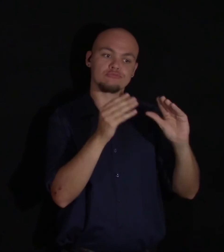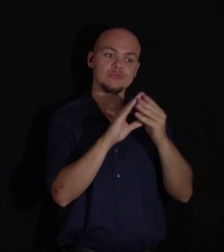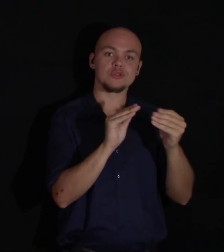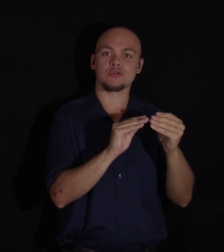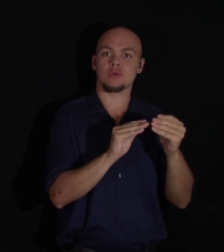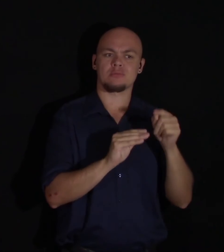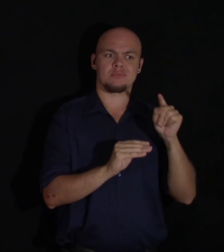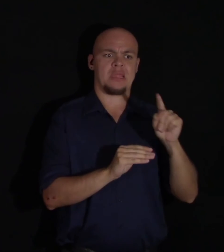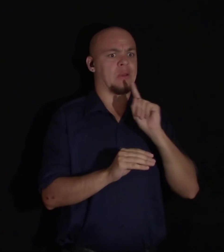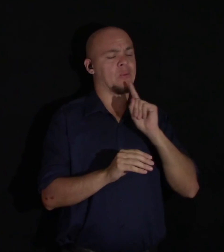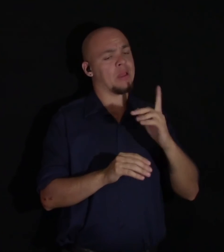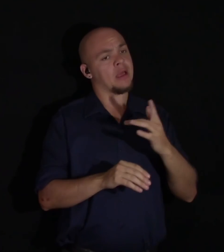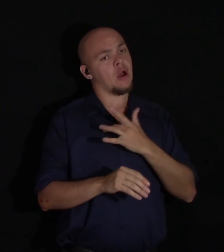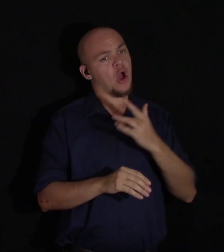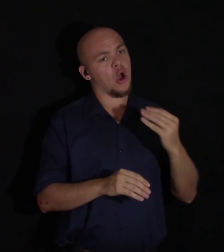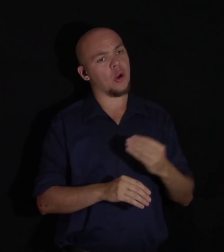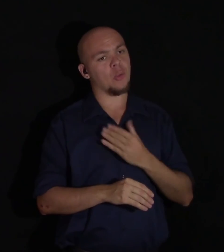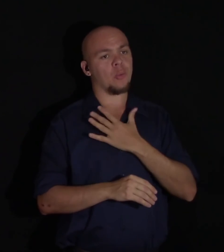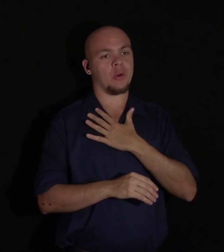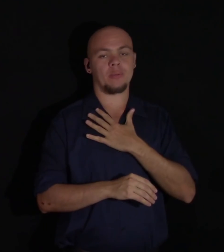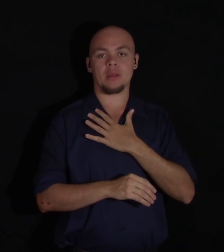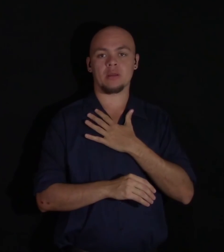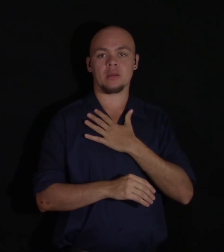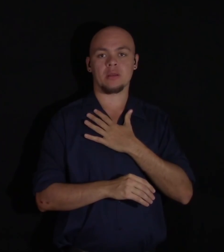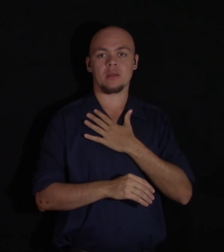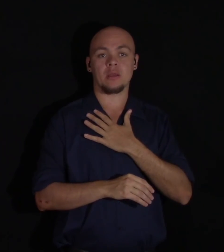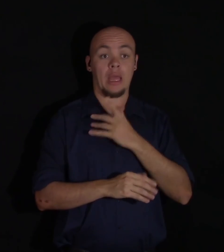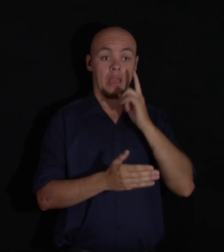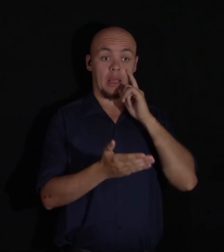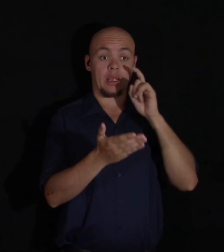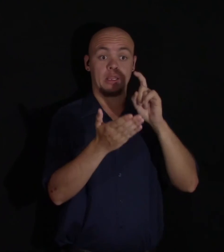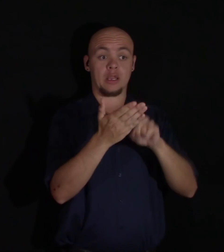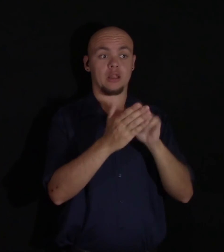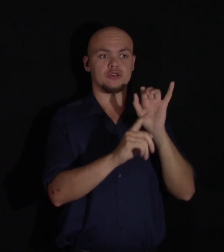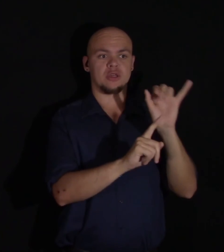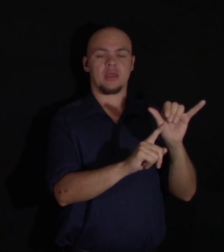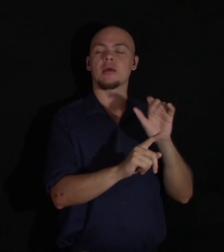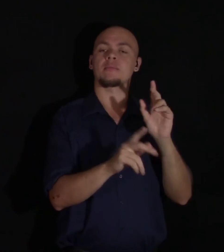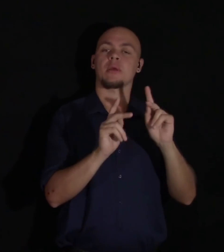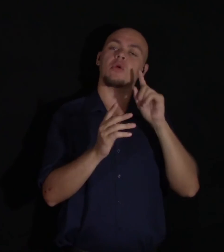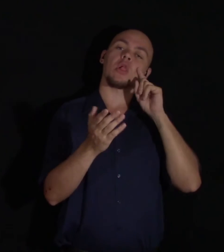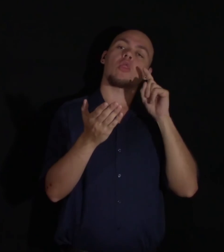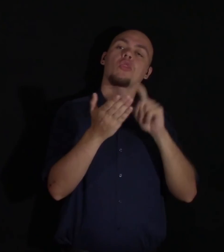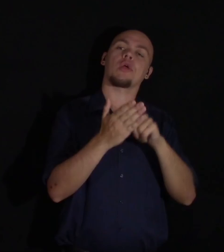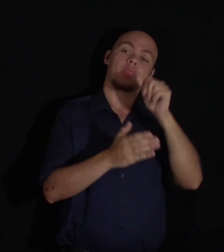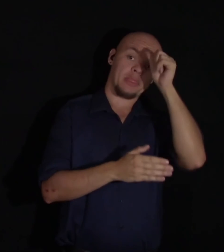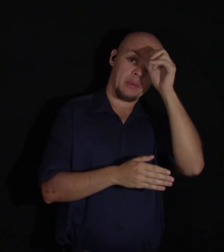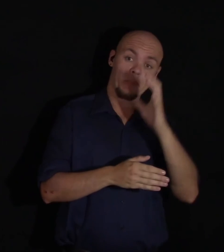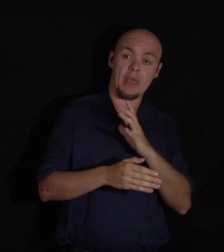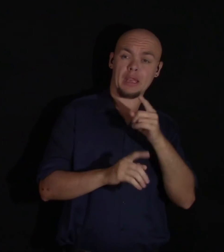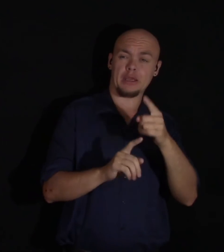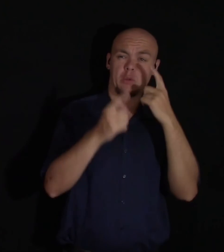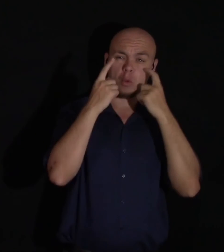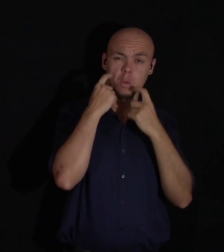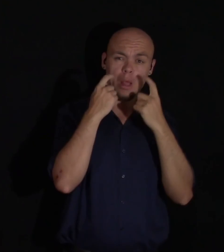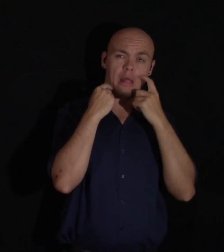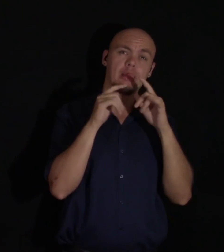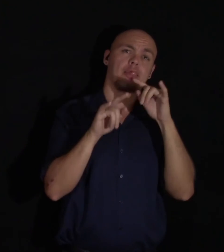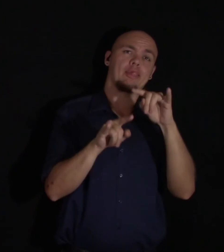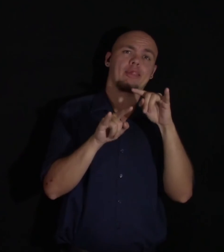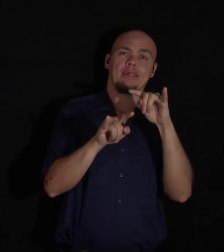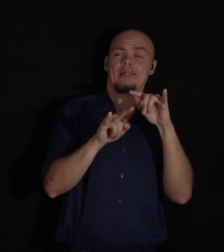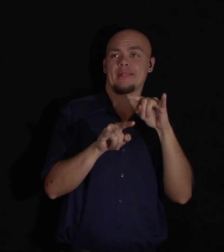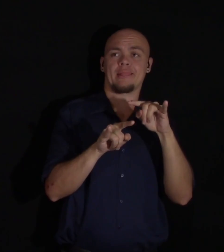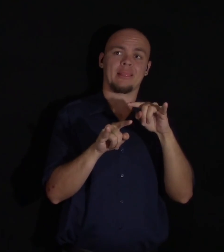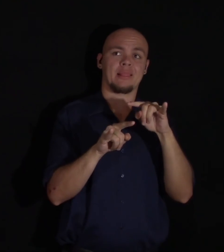are indeed very heartwarming, but instead of acknowledging this, people just look at the sobbing man on screen, laugh at him,